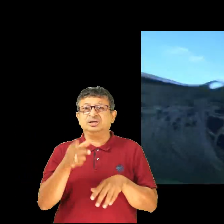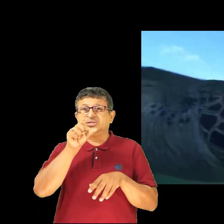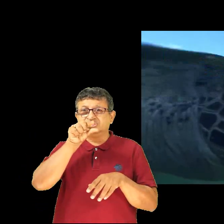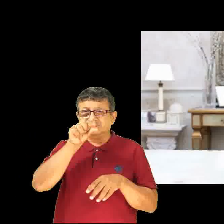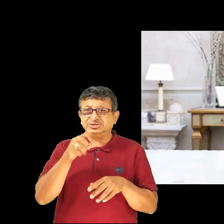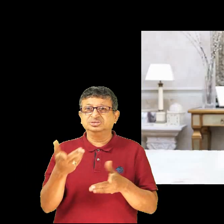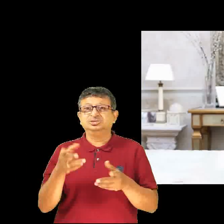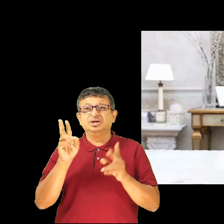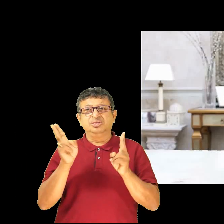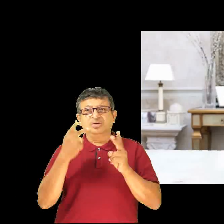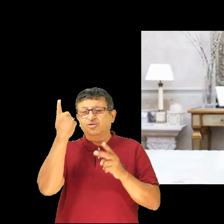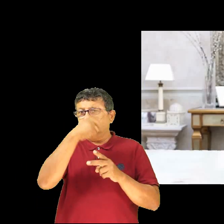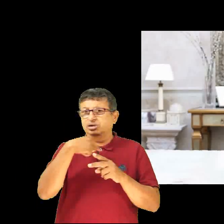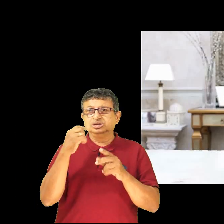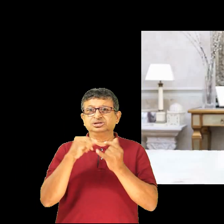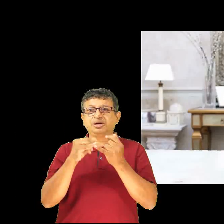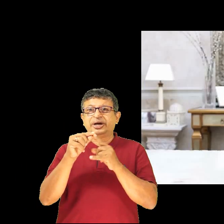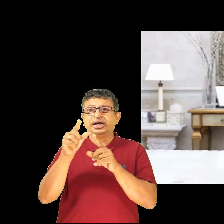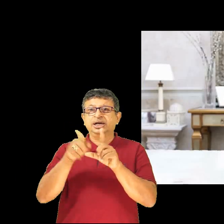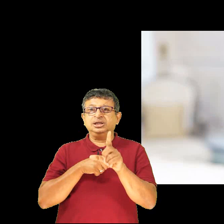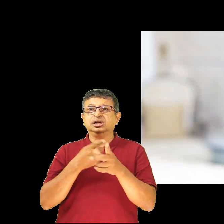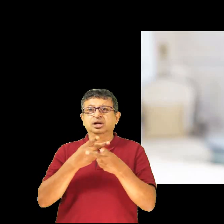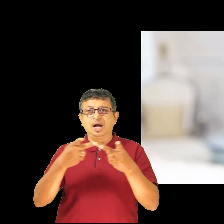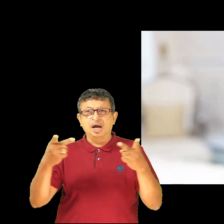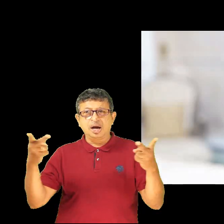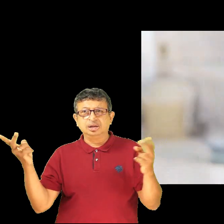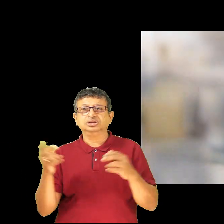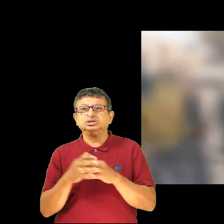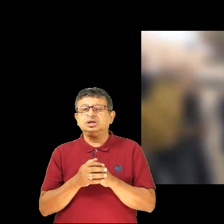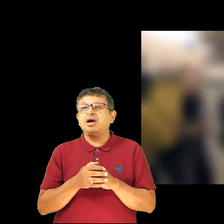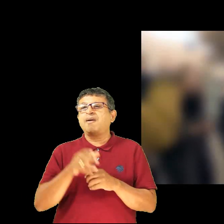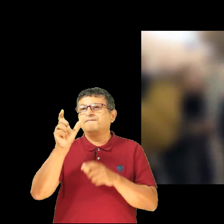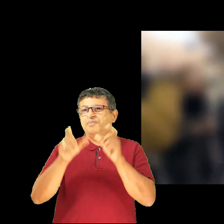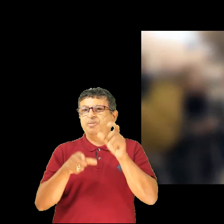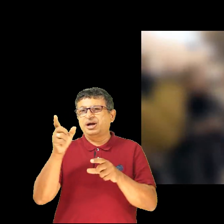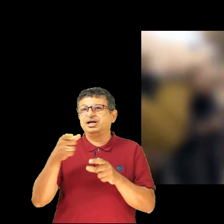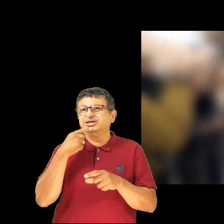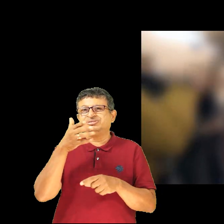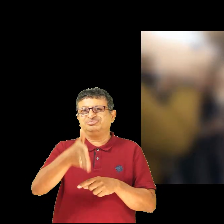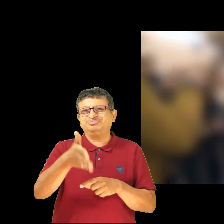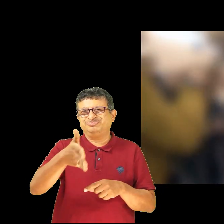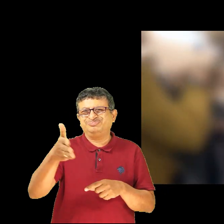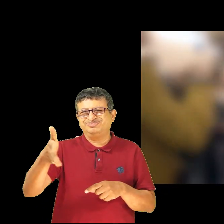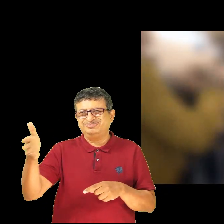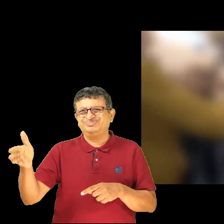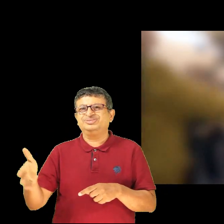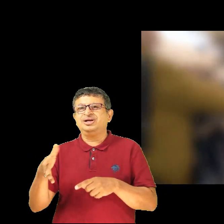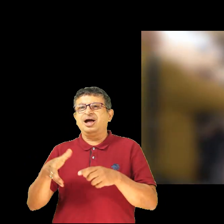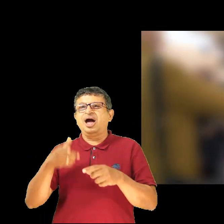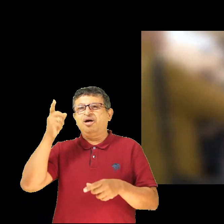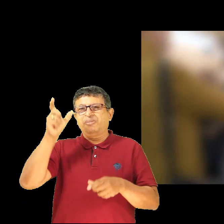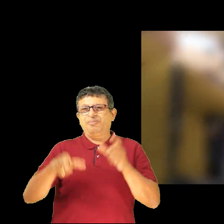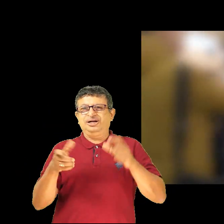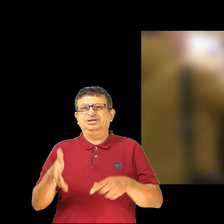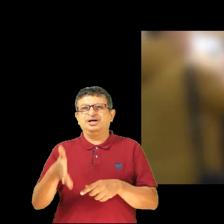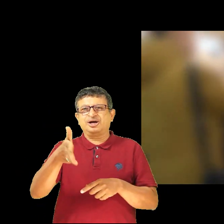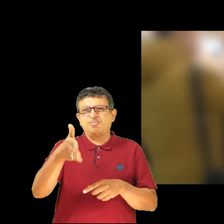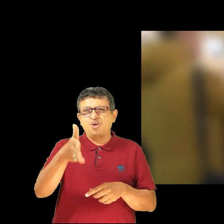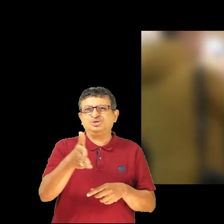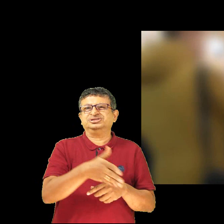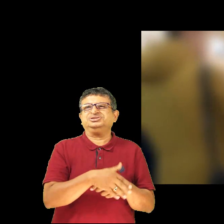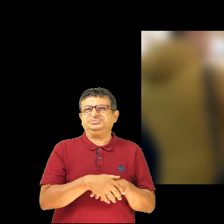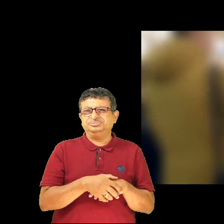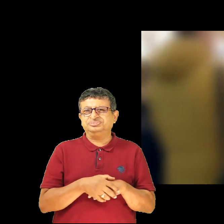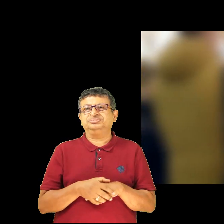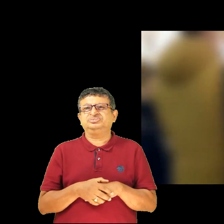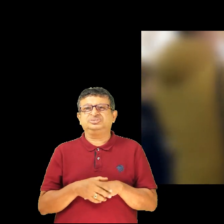surroundings. Thanks to these spies, we can now study and understand animals even better. What are your thoughts on robotic animals? Would you like to own one? Do you